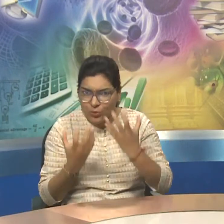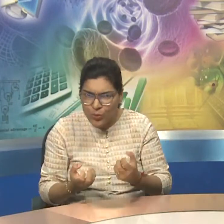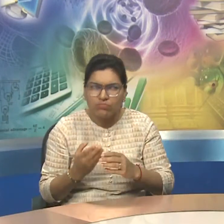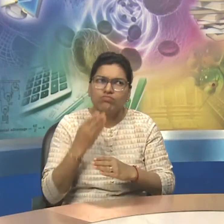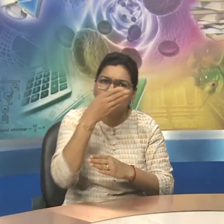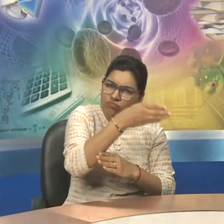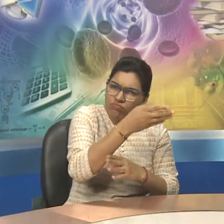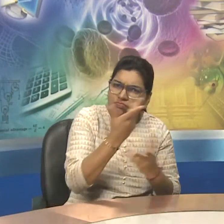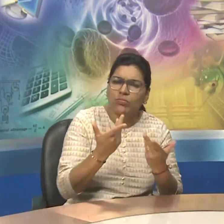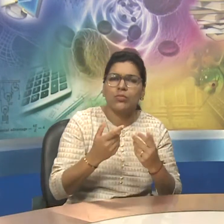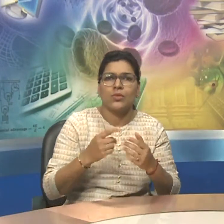and law